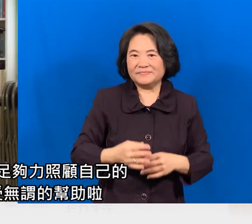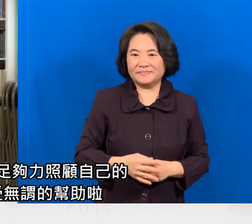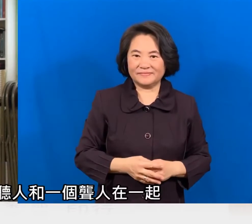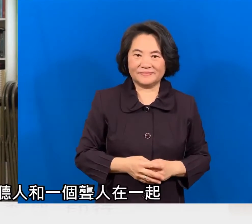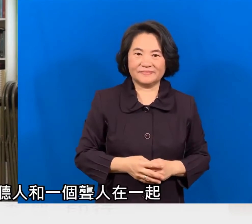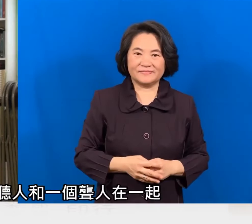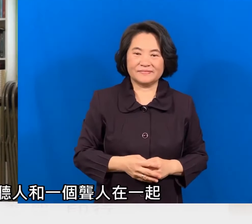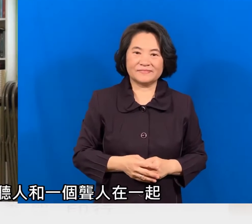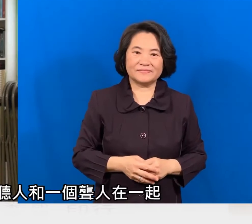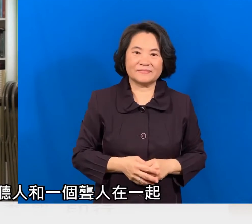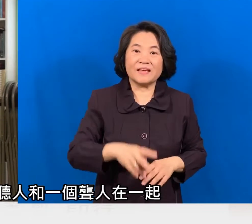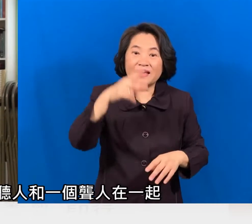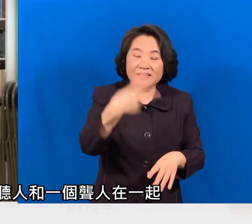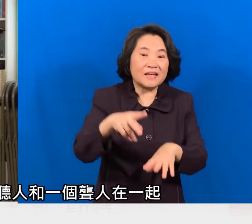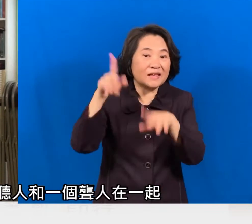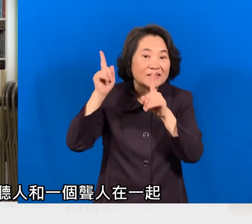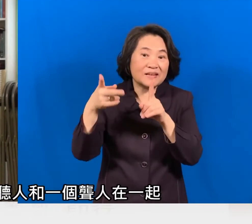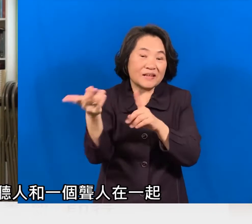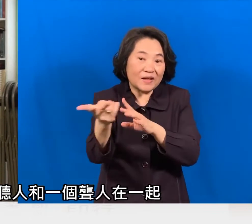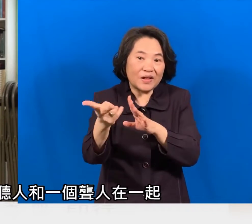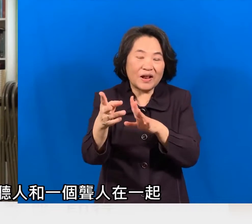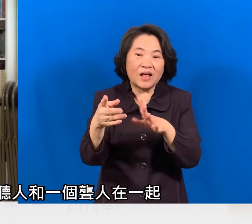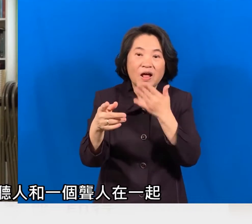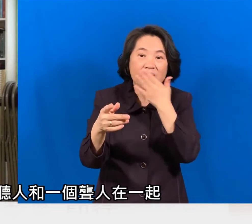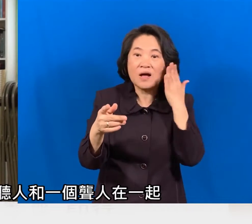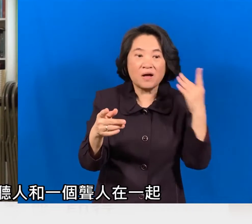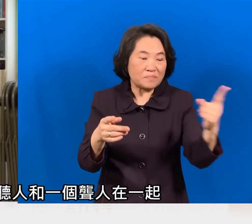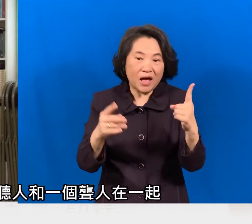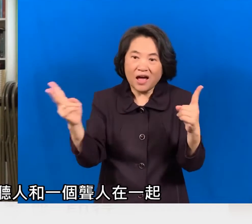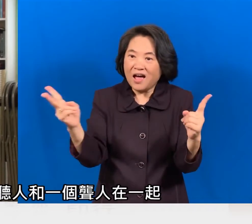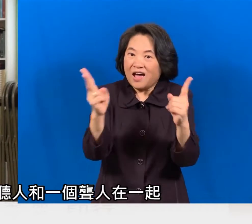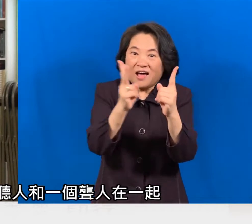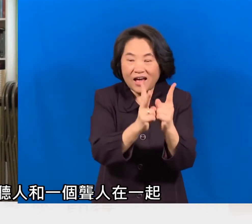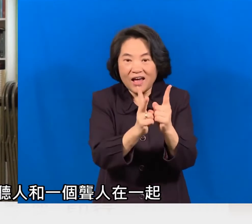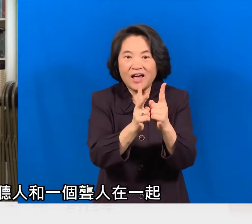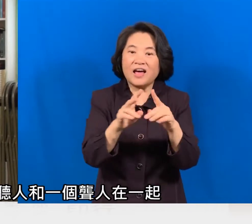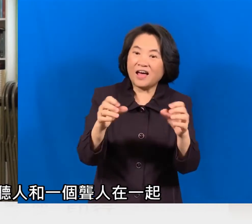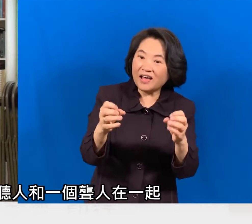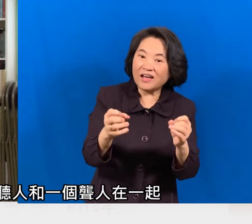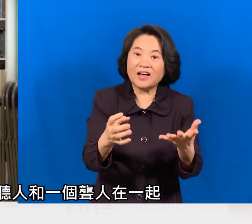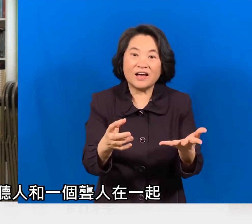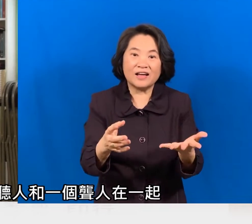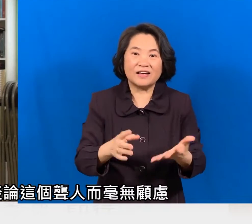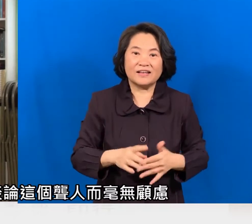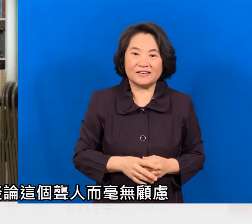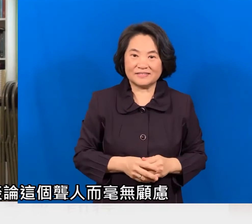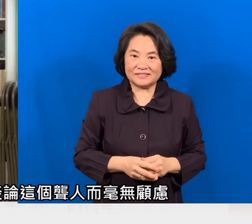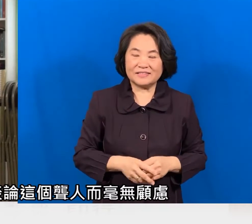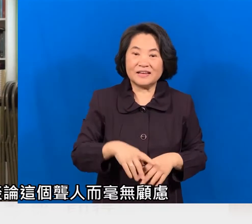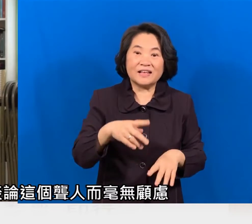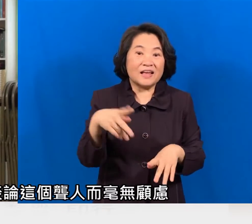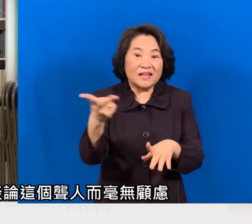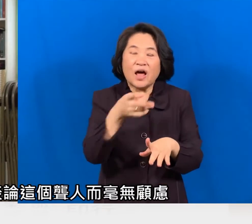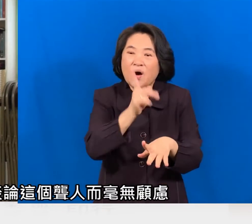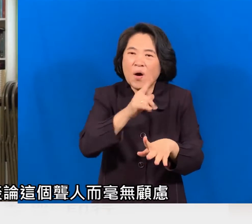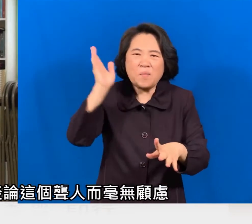unasked for assistance. Another example might be when two hearing people and a deaf person are together, and the two hearing